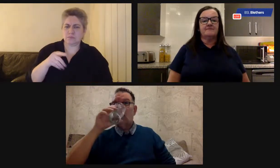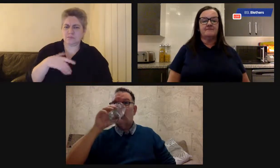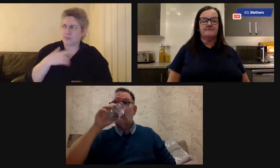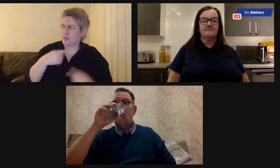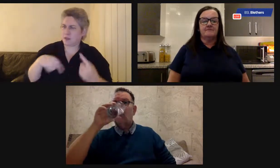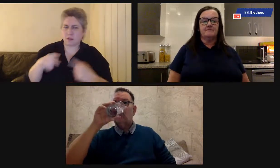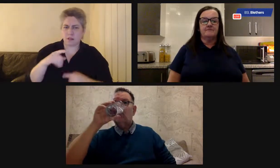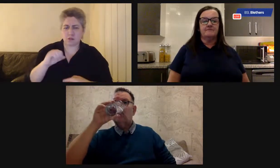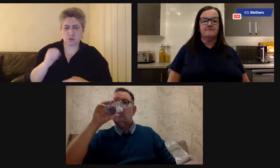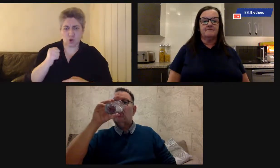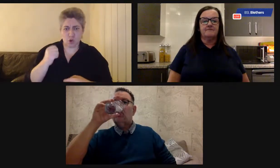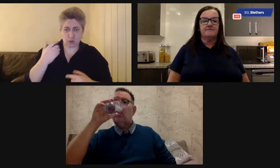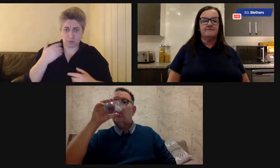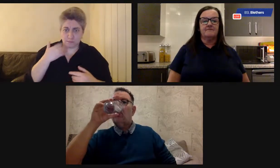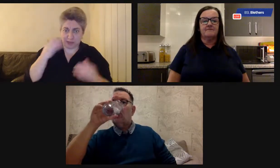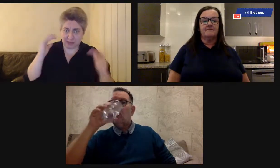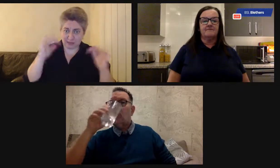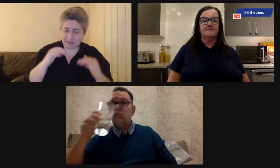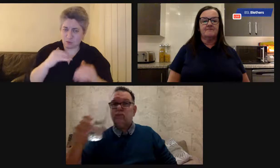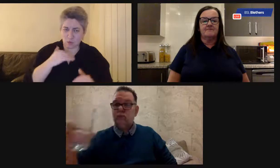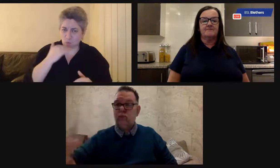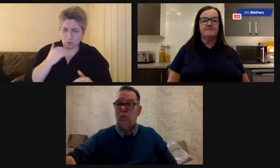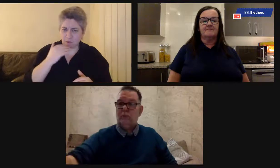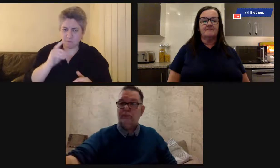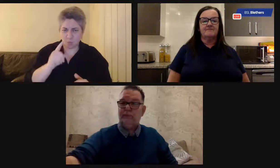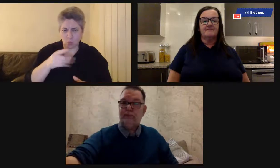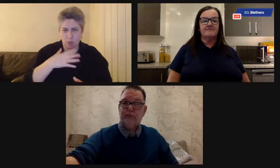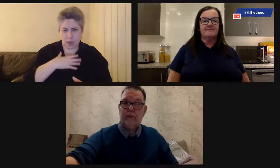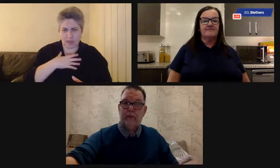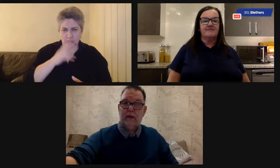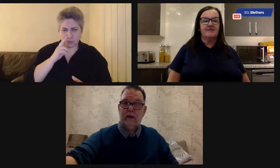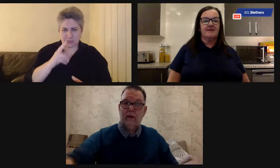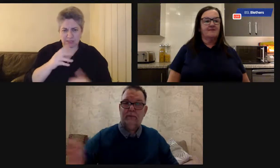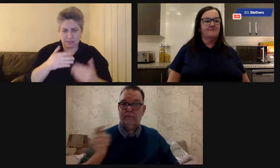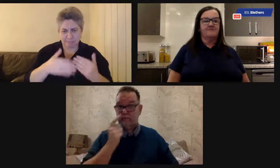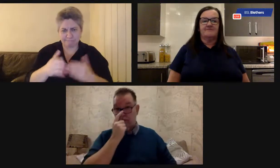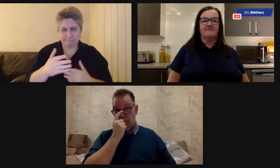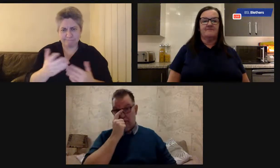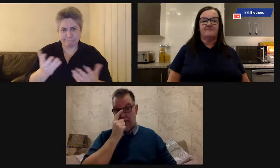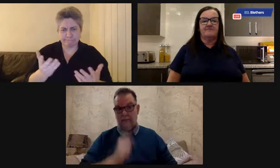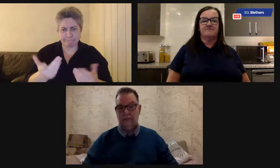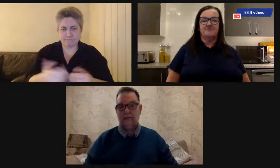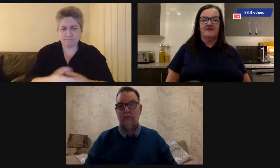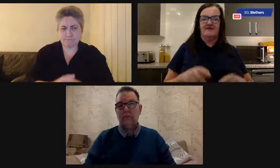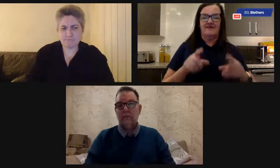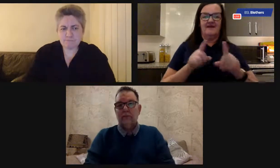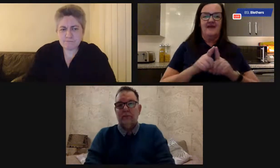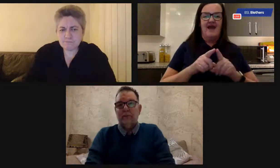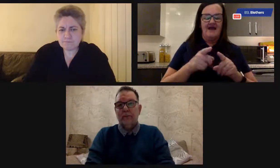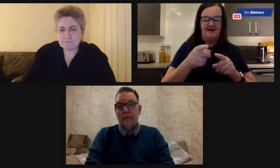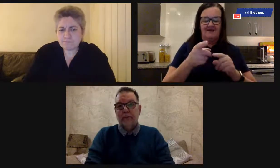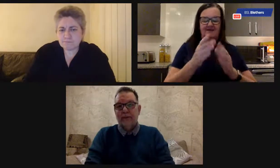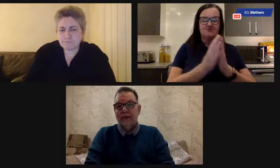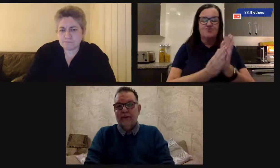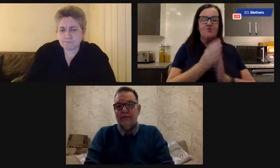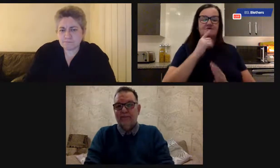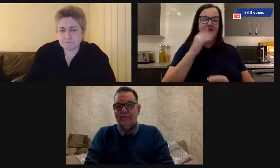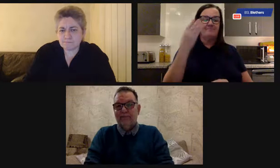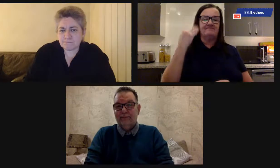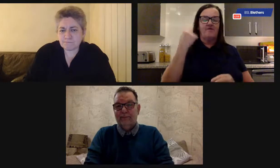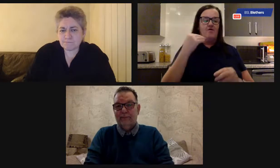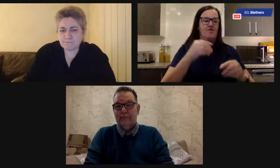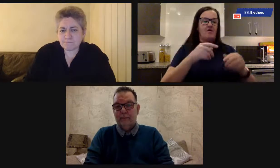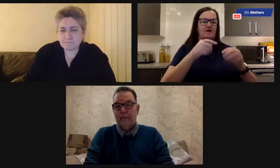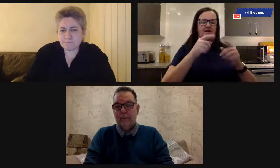future. So what do you think if you think do you think there'll be people in Scotland? Do you think you'll get